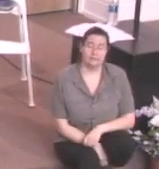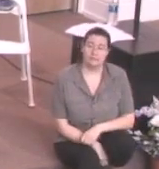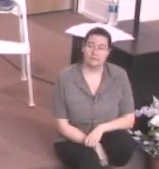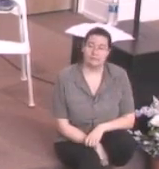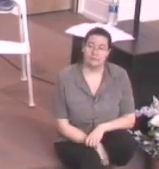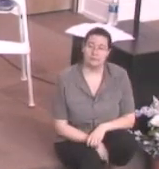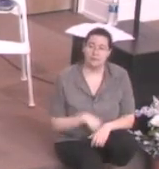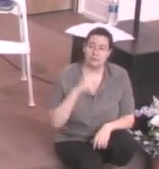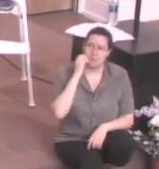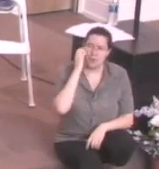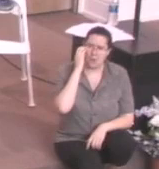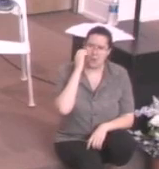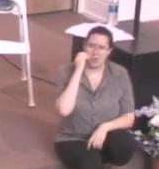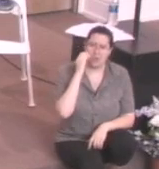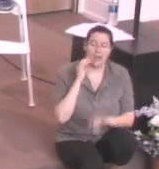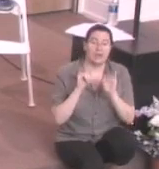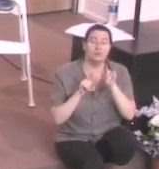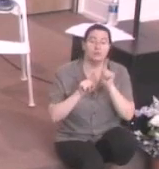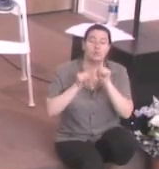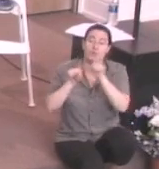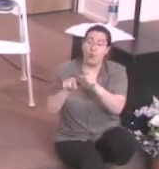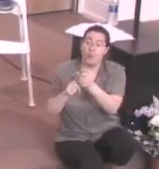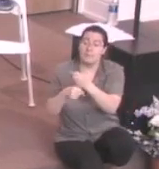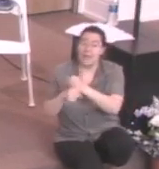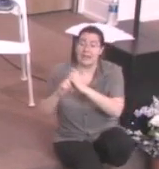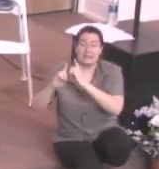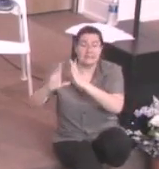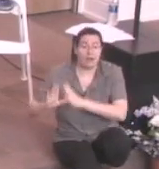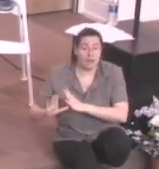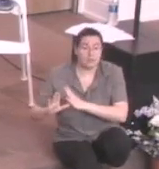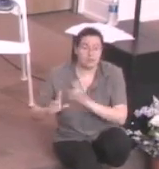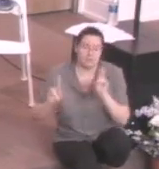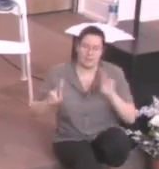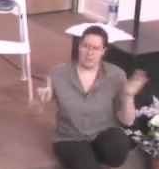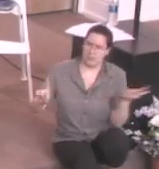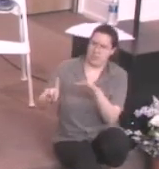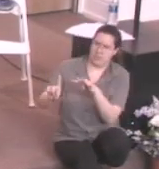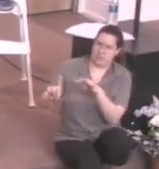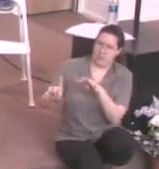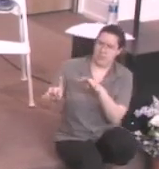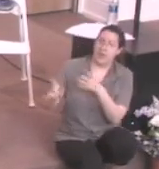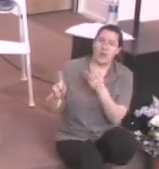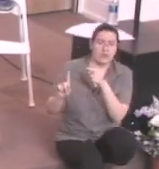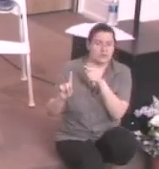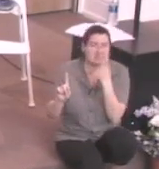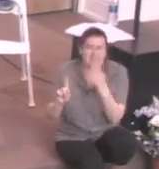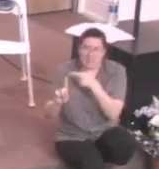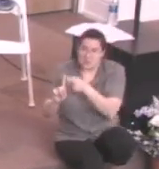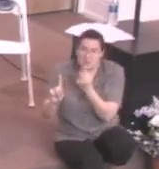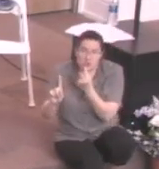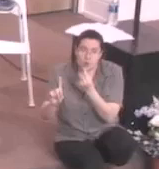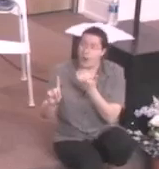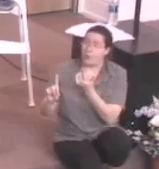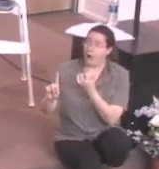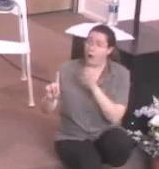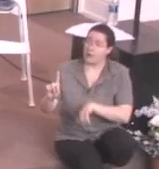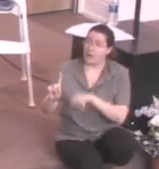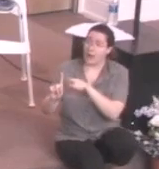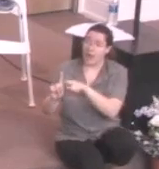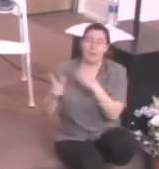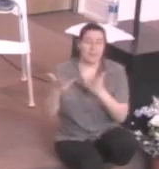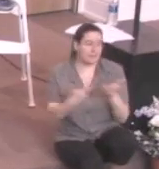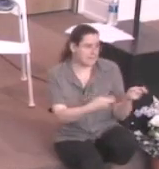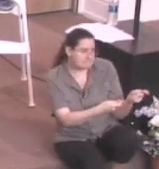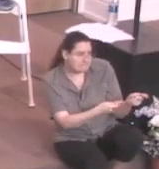Because, you know, as you go to make disciples, the people are going to see you, what you're doing, and they're going to want what you have, and then you're going to make a convert and hopefully into